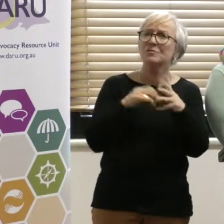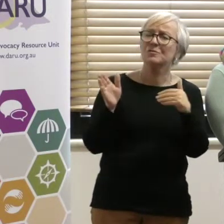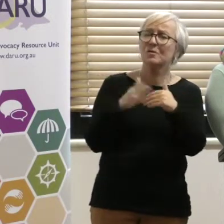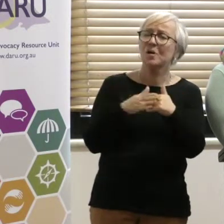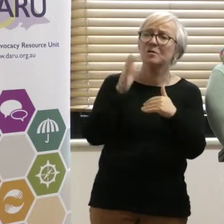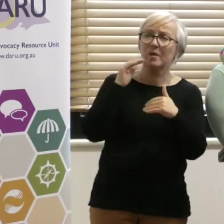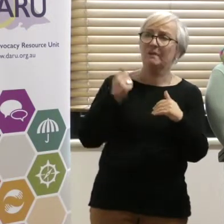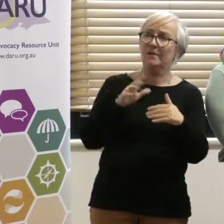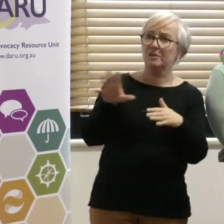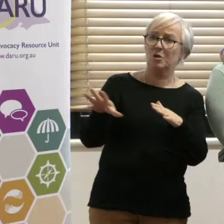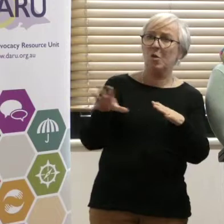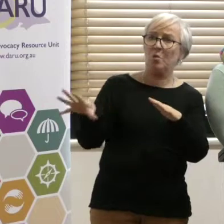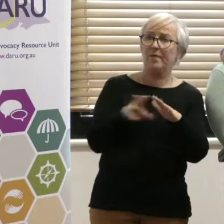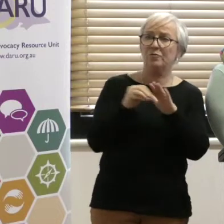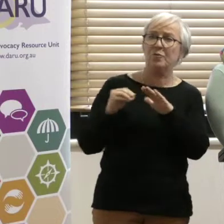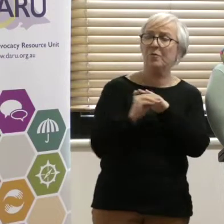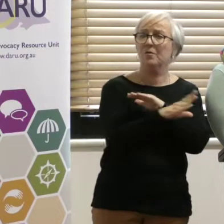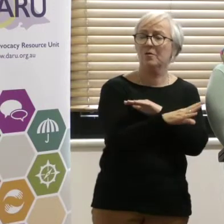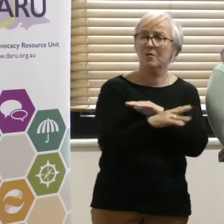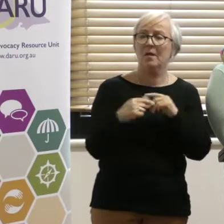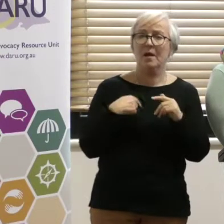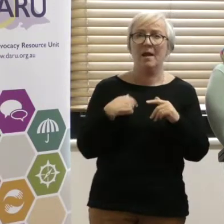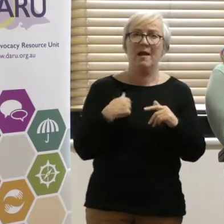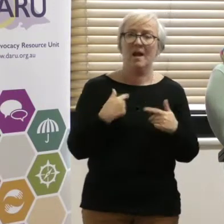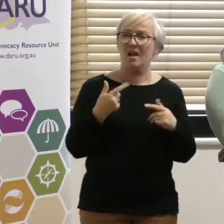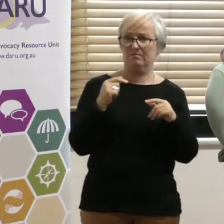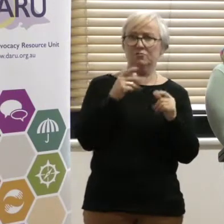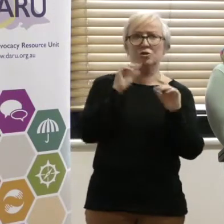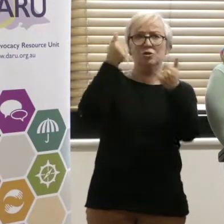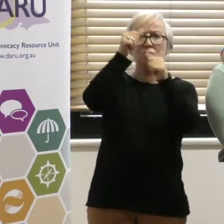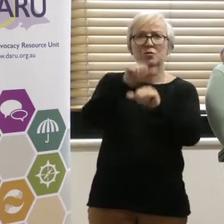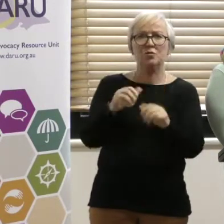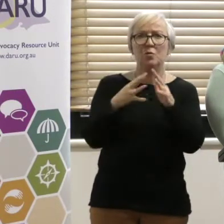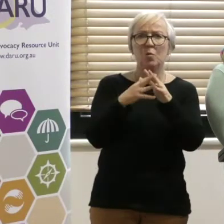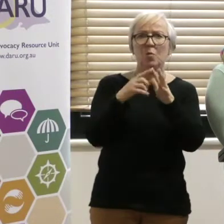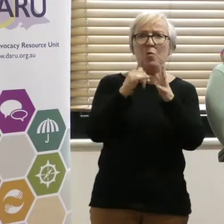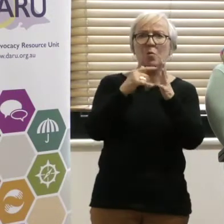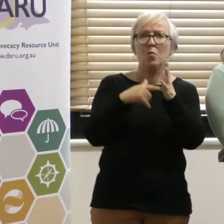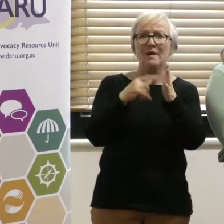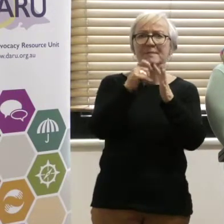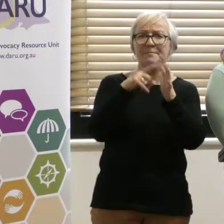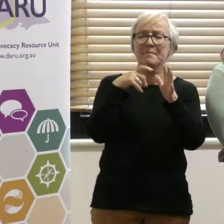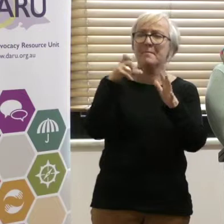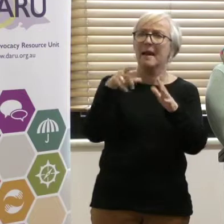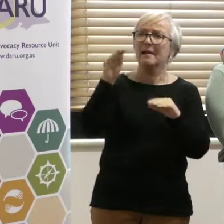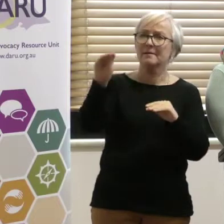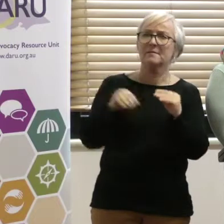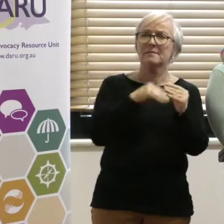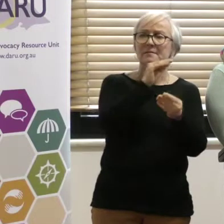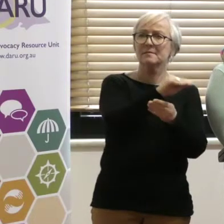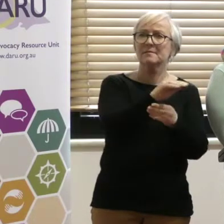get done, because Westpac, and I'll name them, actually wouldn't even do that. Within 24 hours, oh, we've changed our mind, yes, we'll do it.